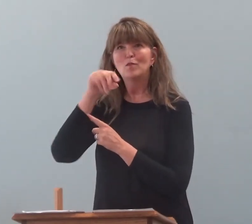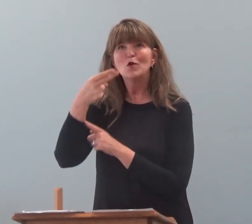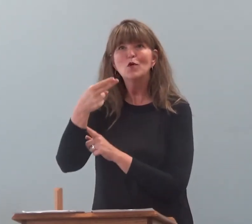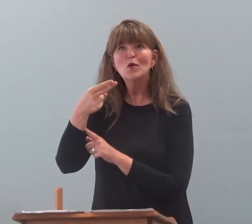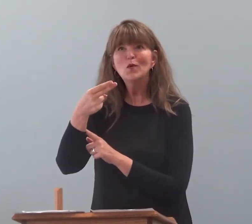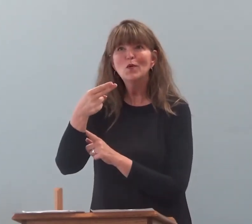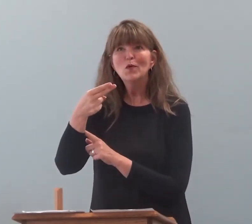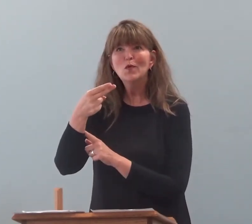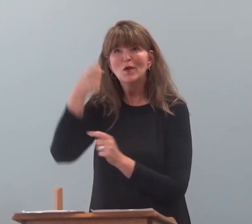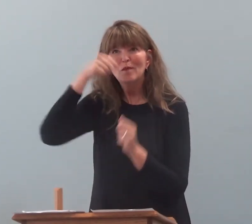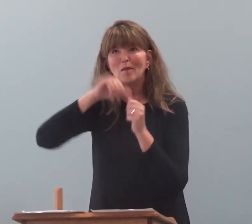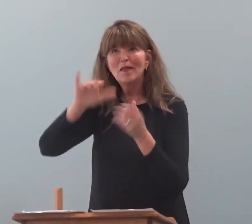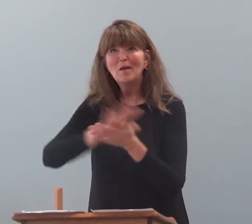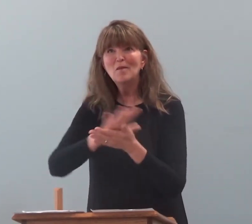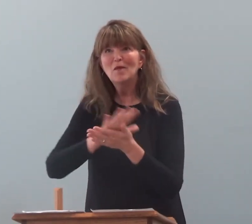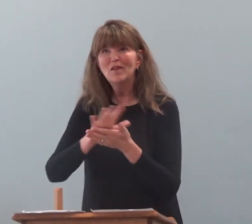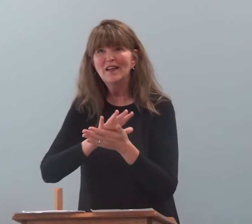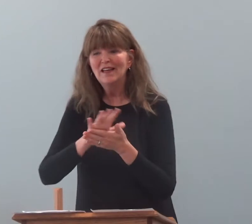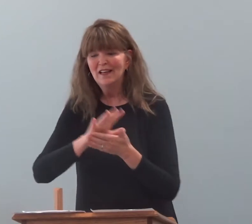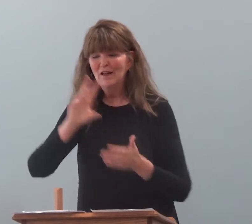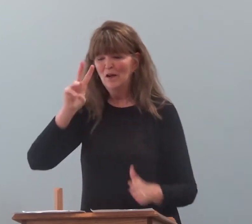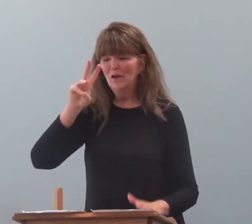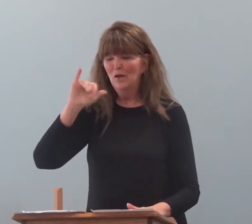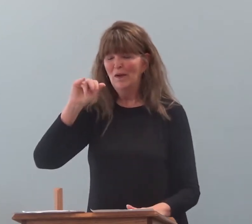Do you guys remember the movie Winnie the Pooh?